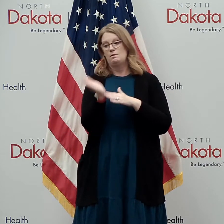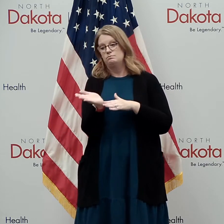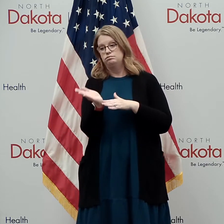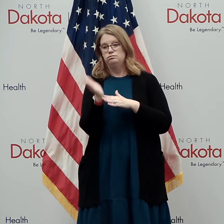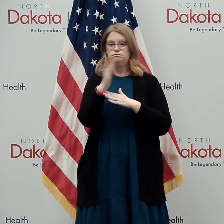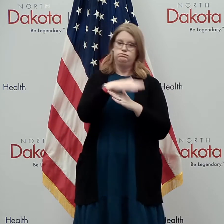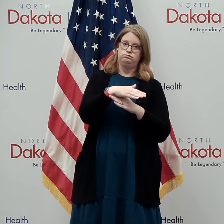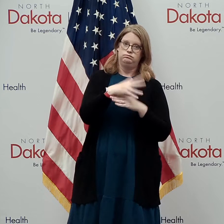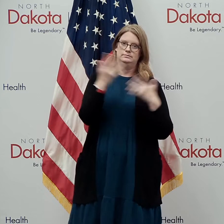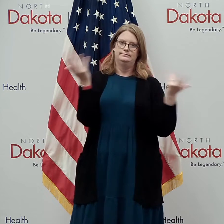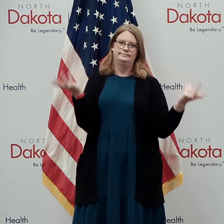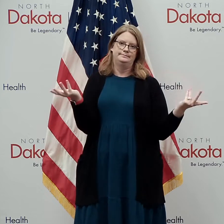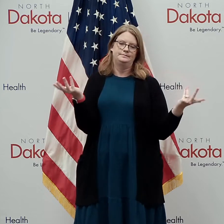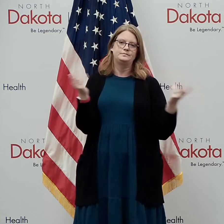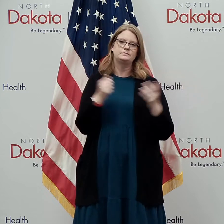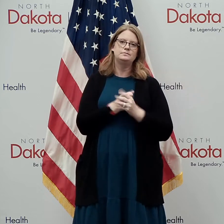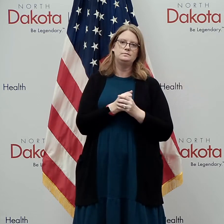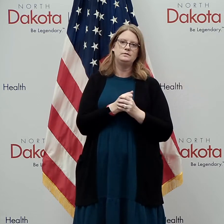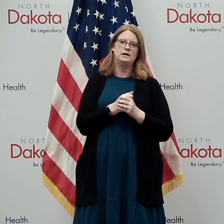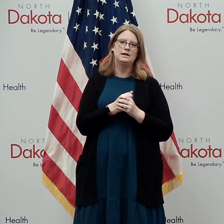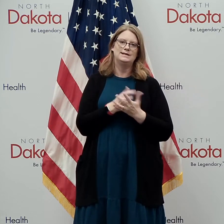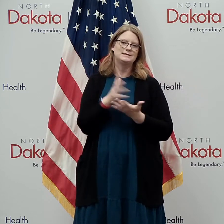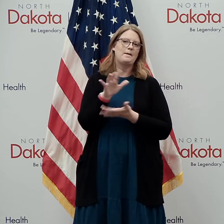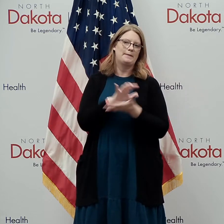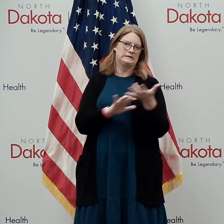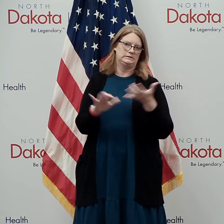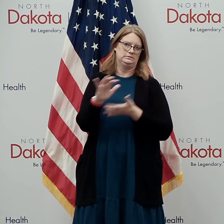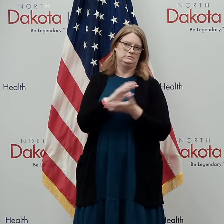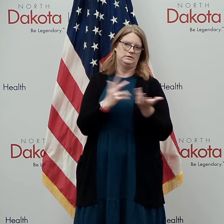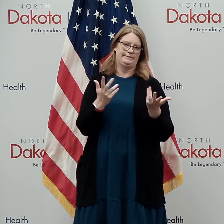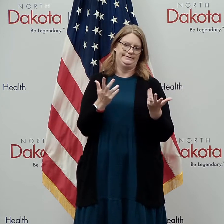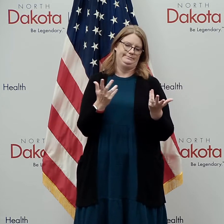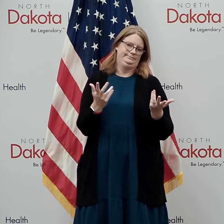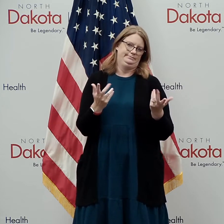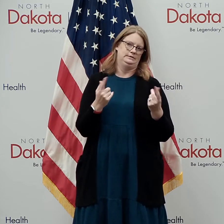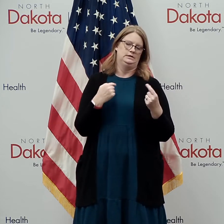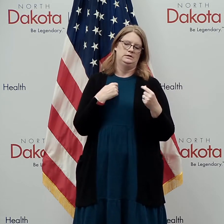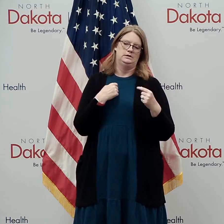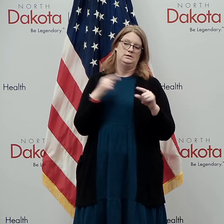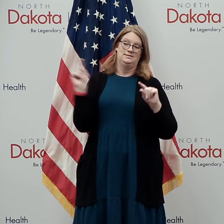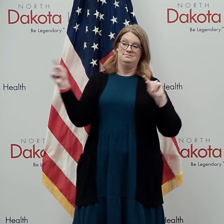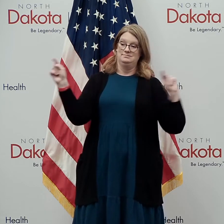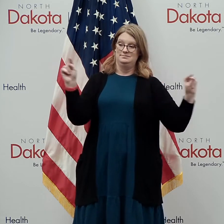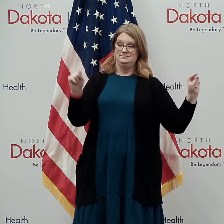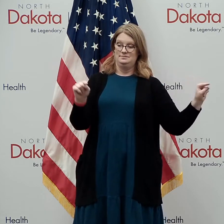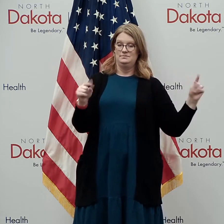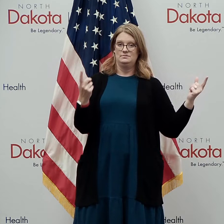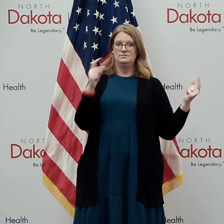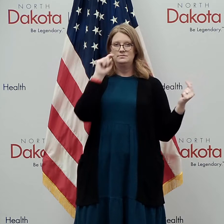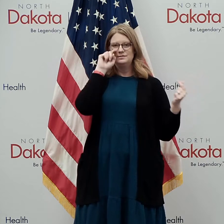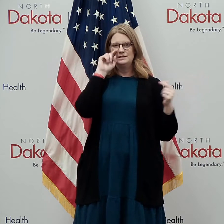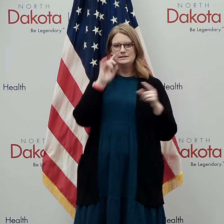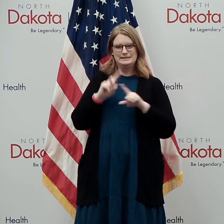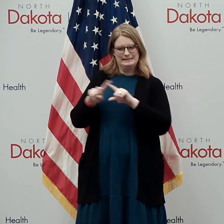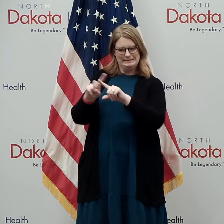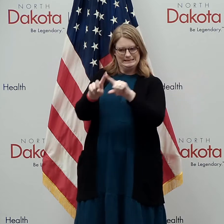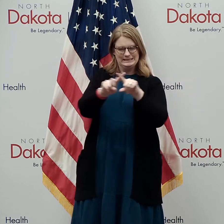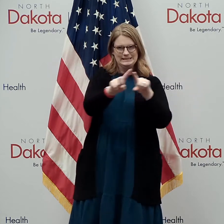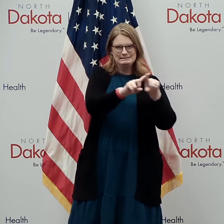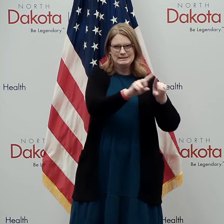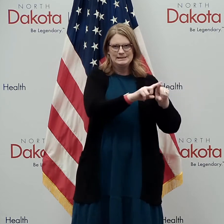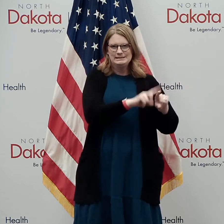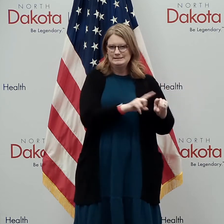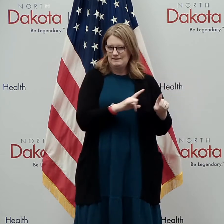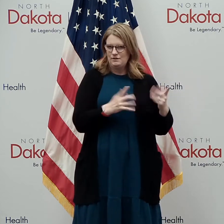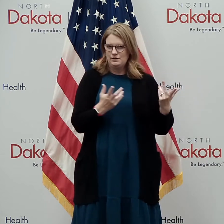don't. And so it's a mix, and we're trying to sort through all those different voices. And I think